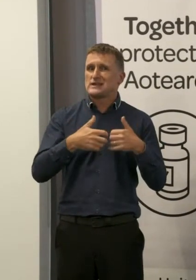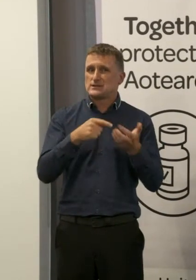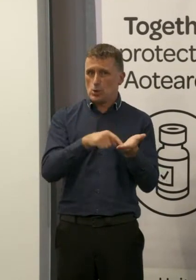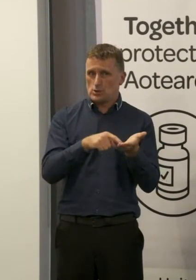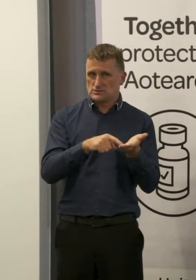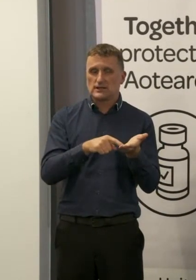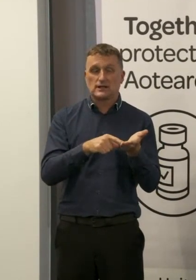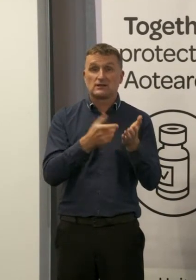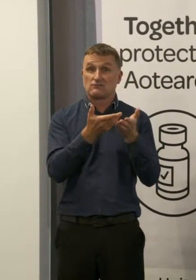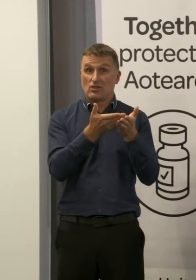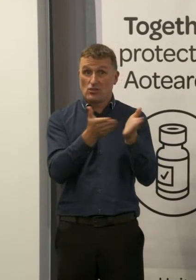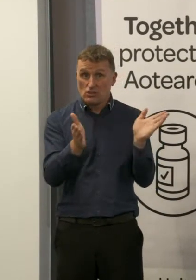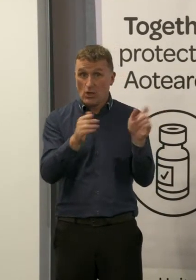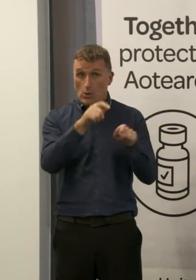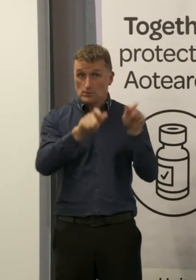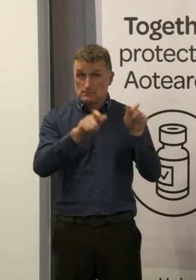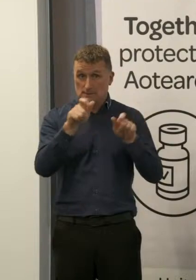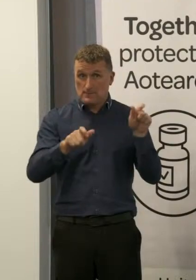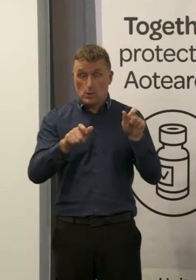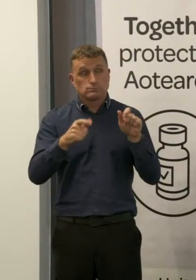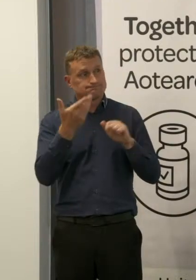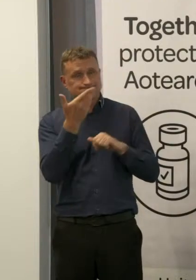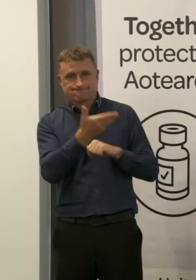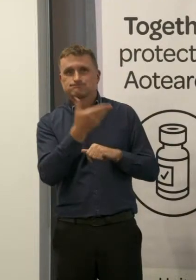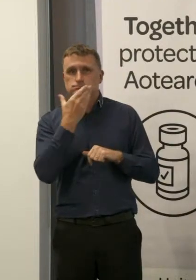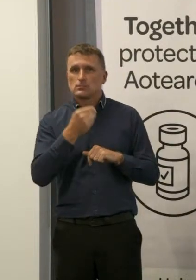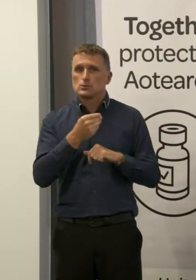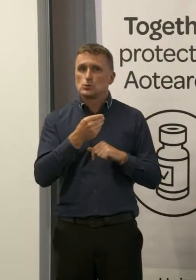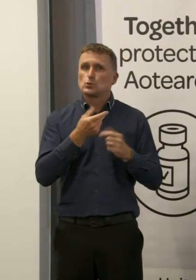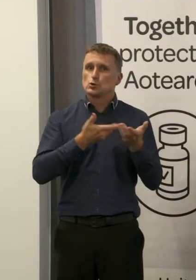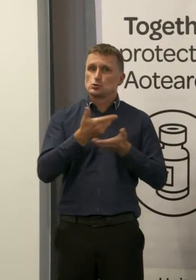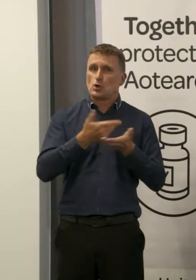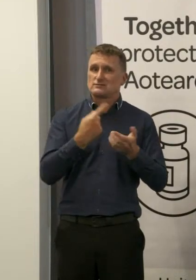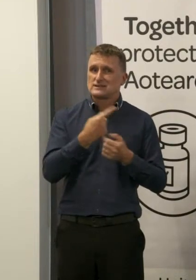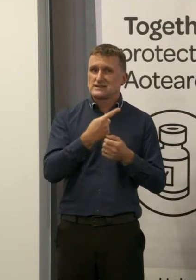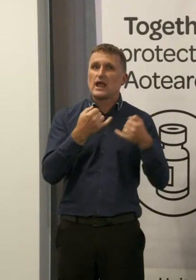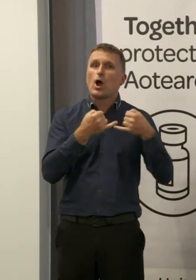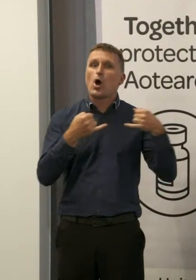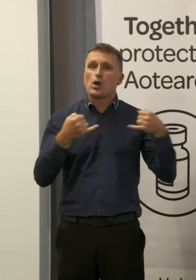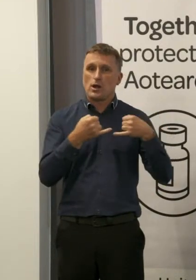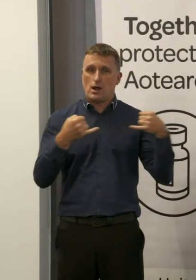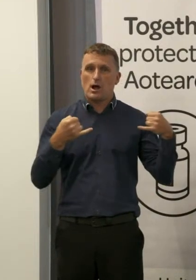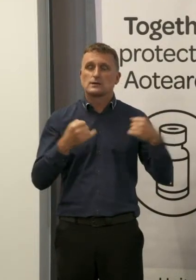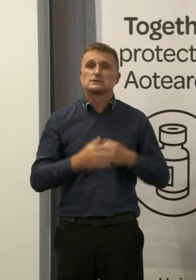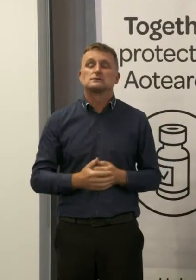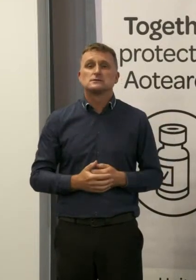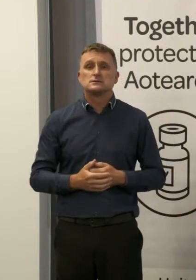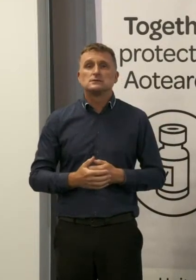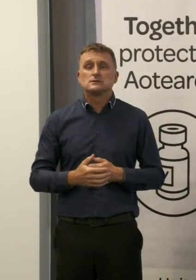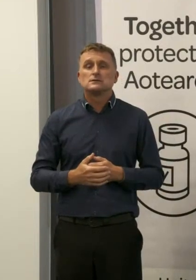For those services that are provided online, wherever possible, we provide